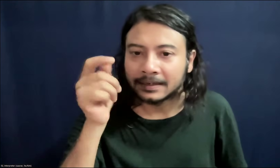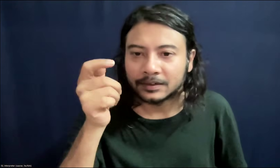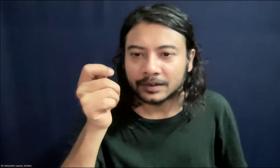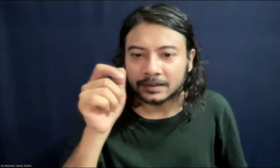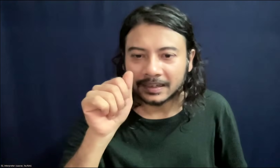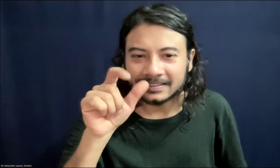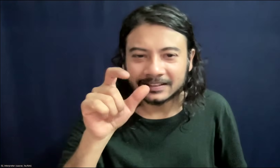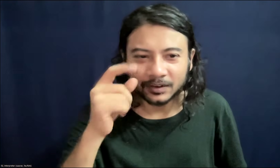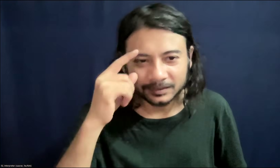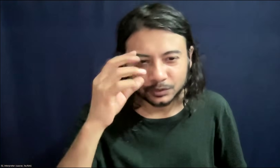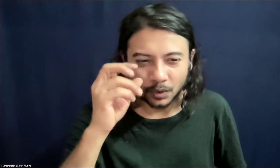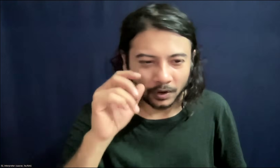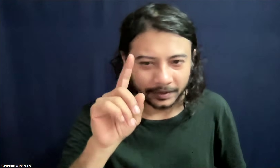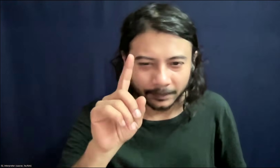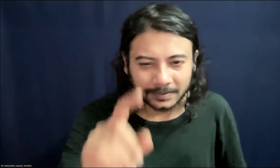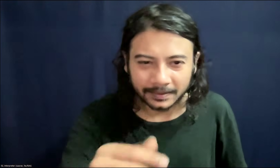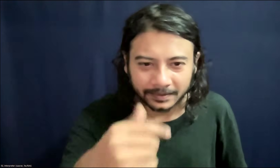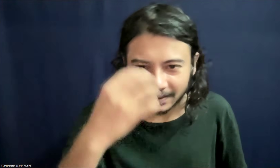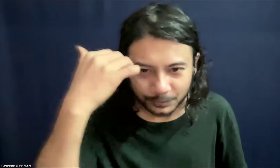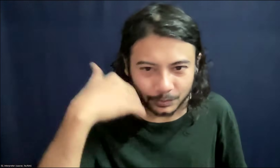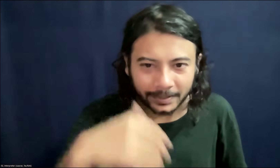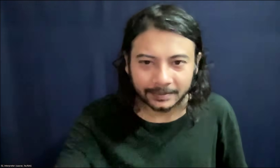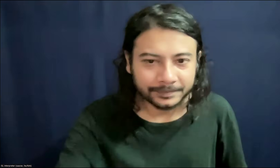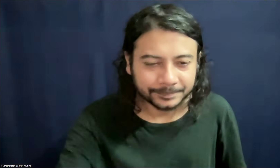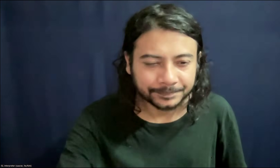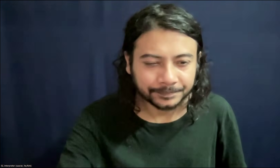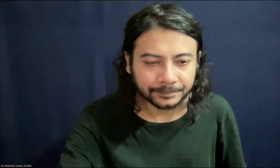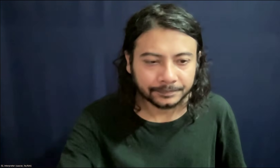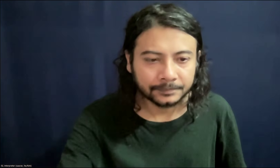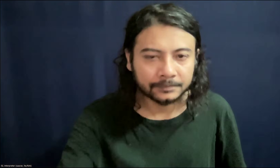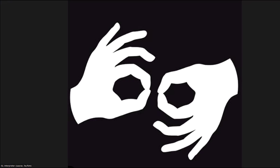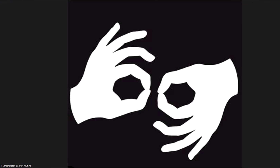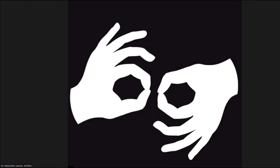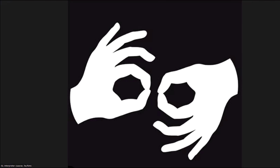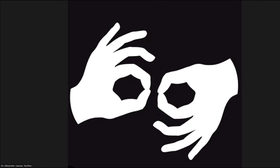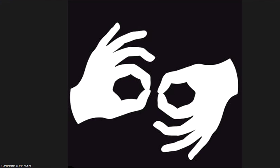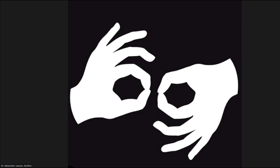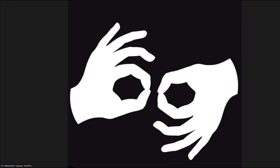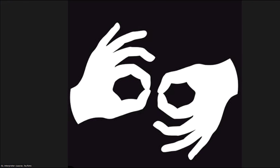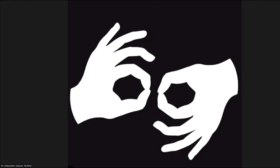think I need to turn the AC on. It's too hot here. Sure, 1 second. sure, sure, I sure. think.